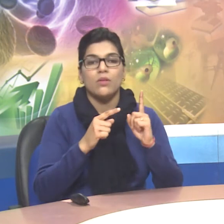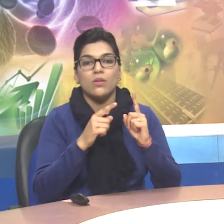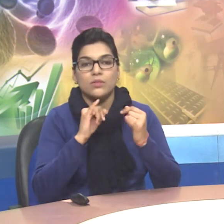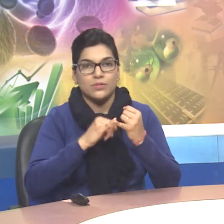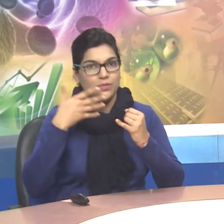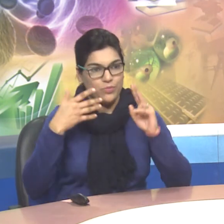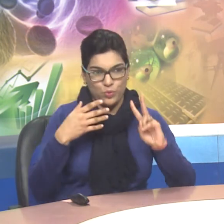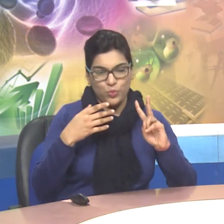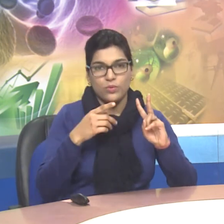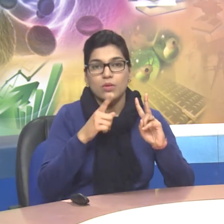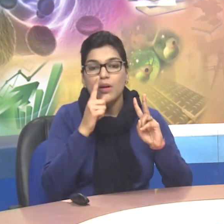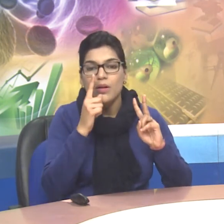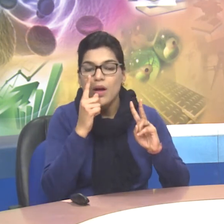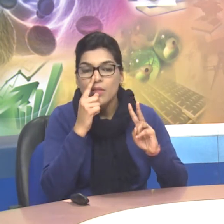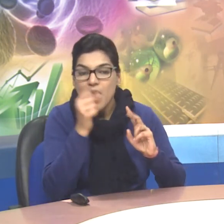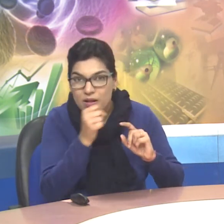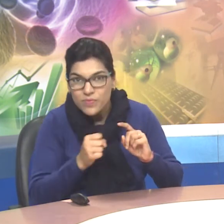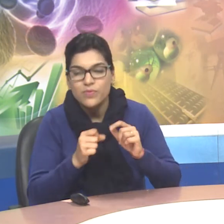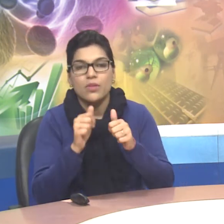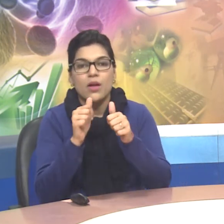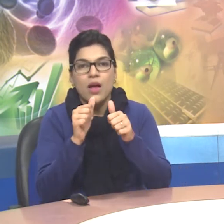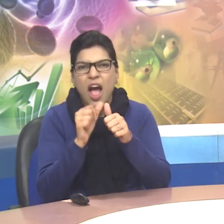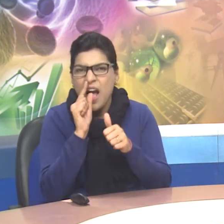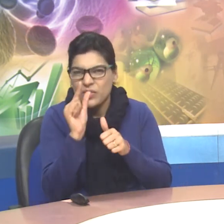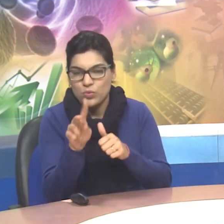Of course, she needs to know.